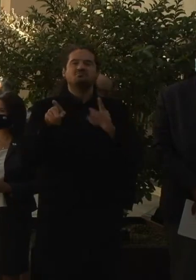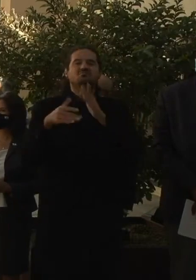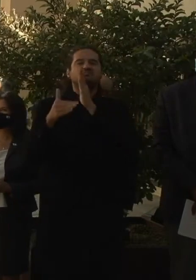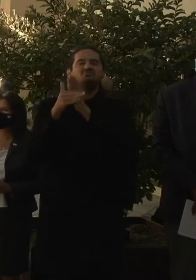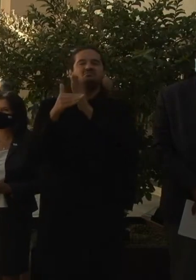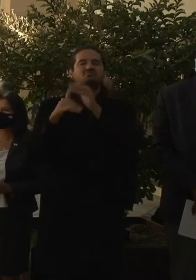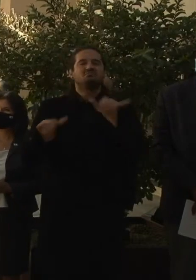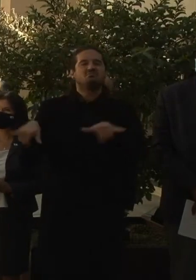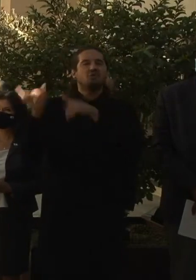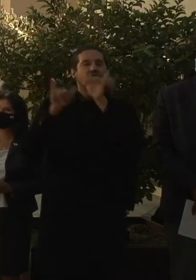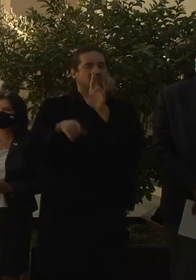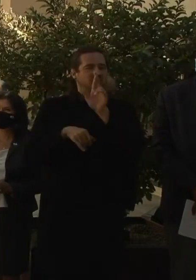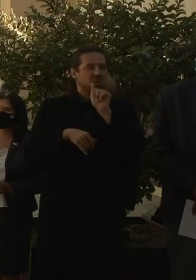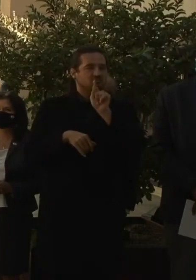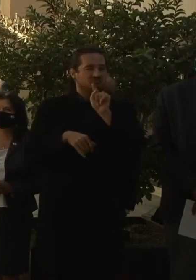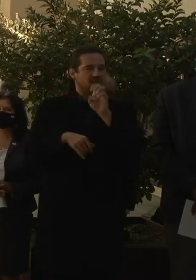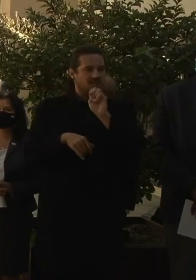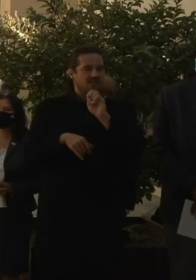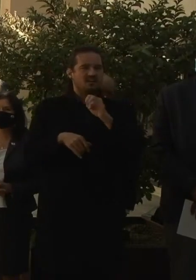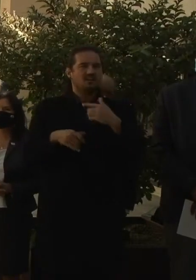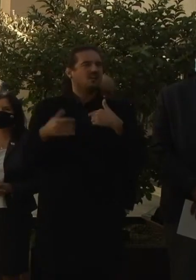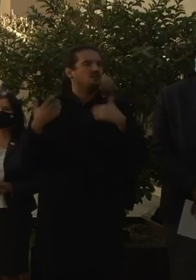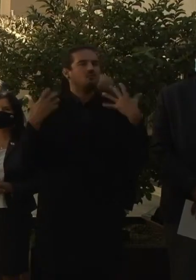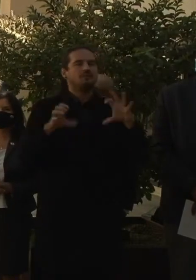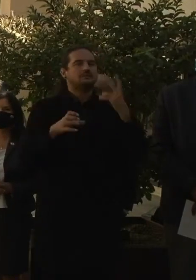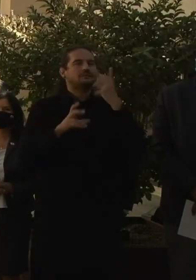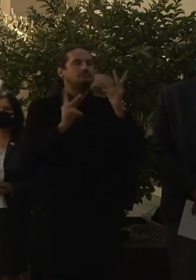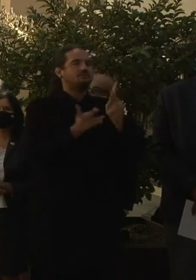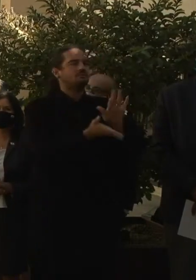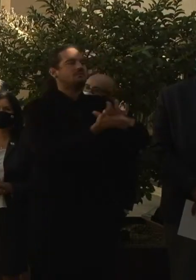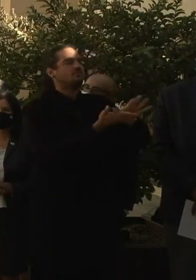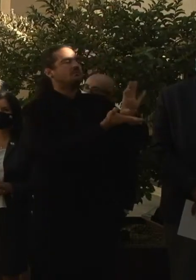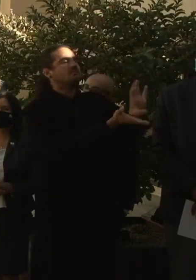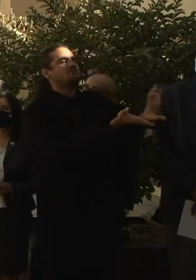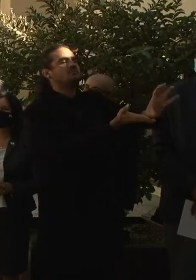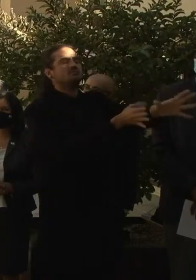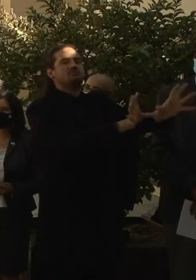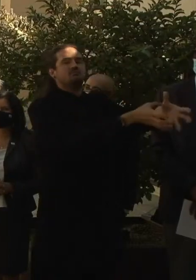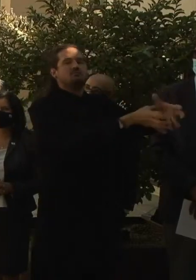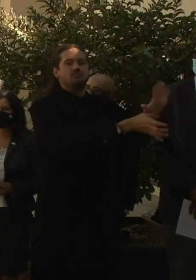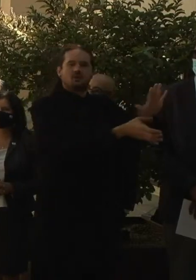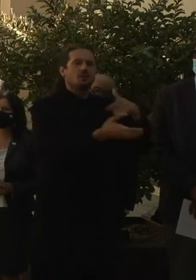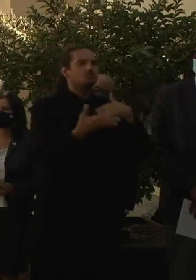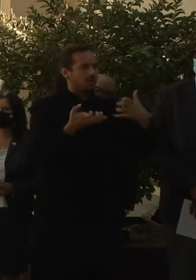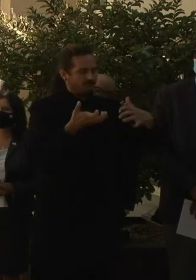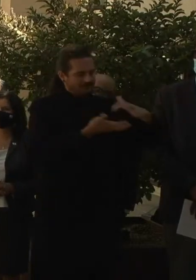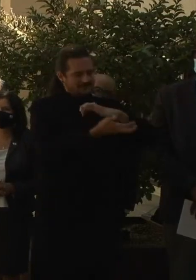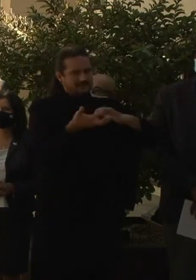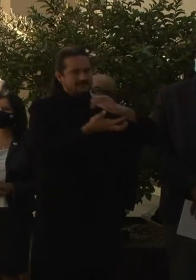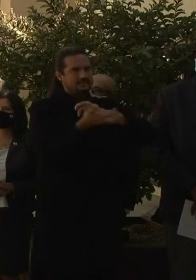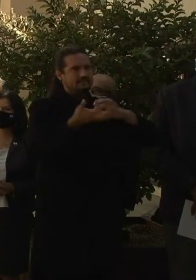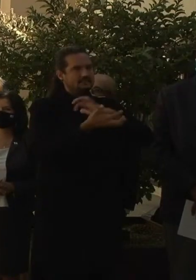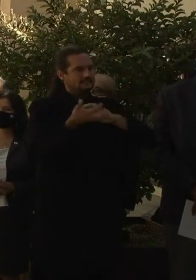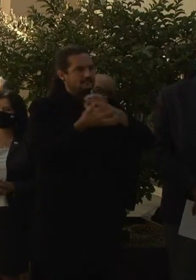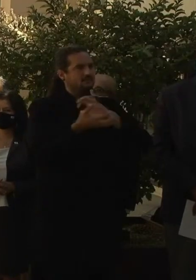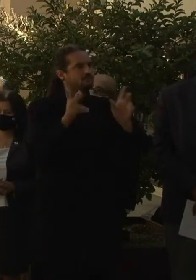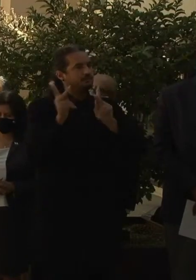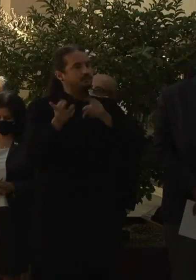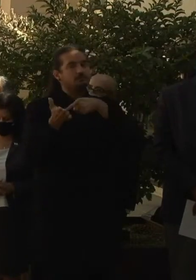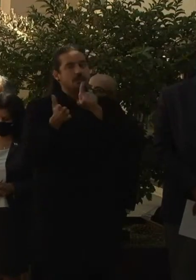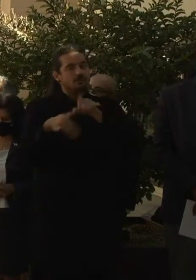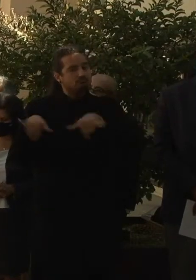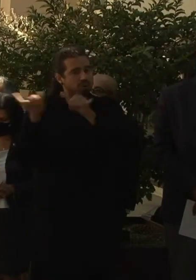segmented in any way, shape, or form. I want people living together and advancing together across every conceivable difference. This is a project, 110